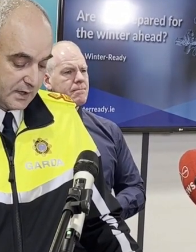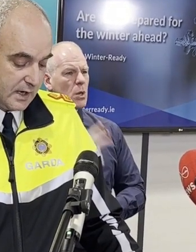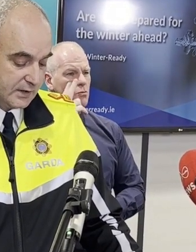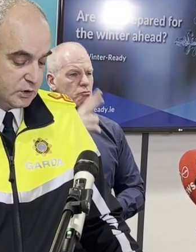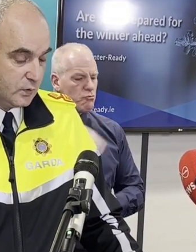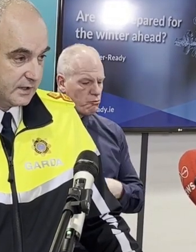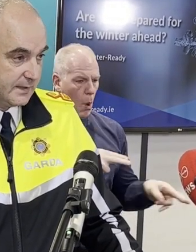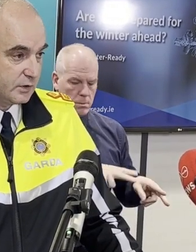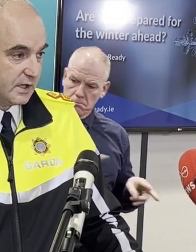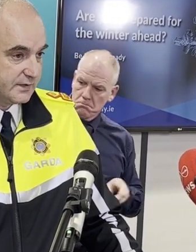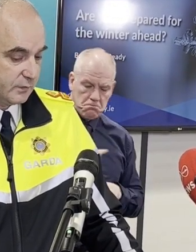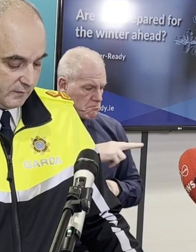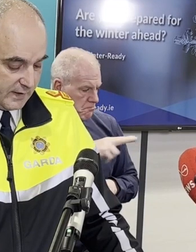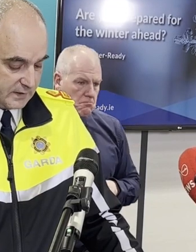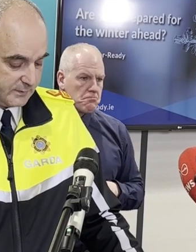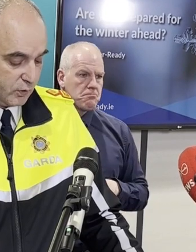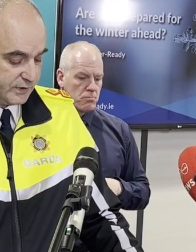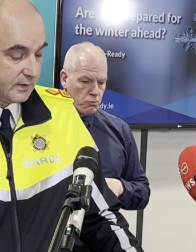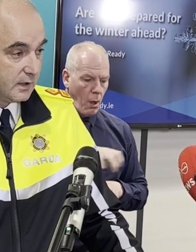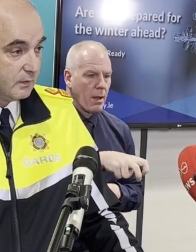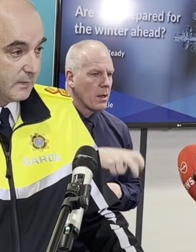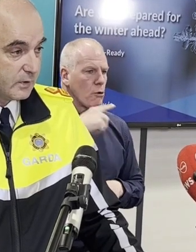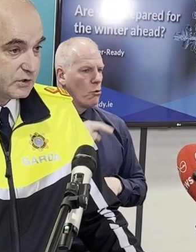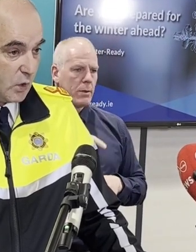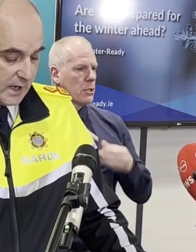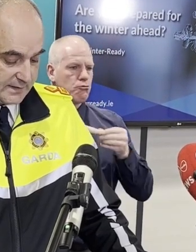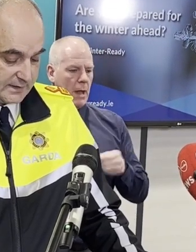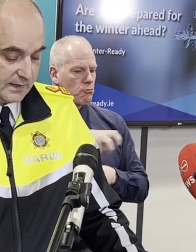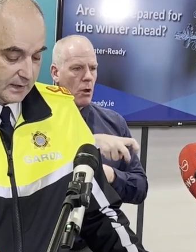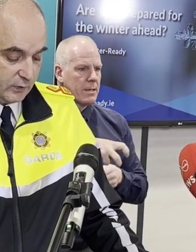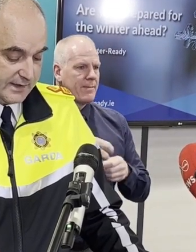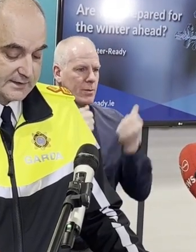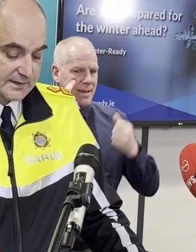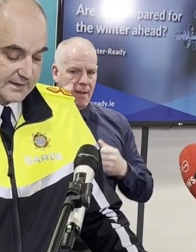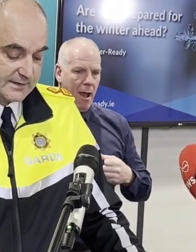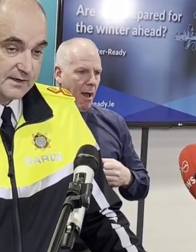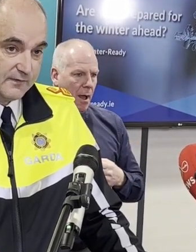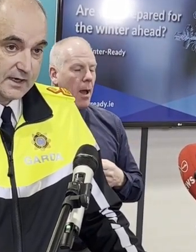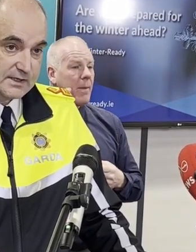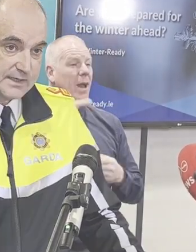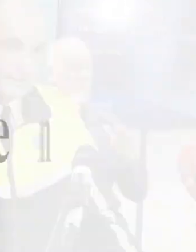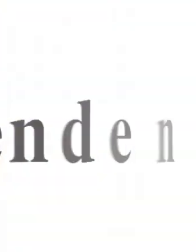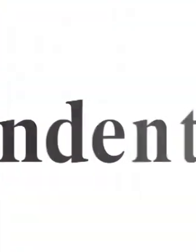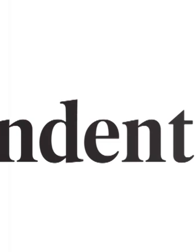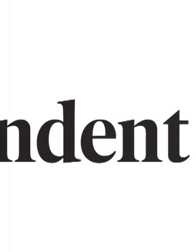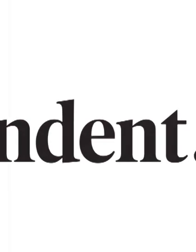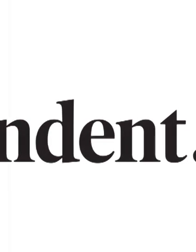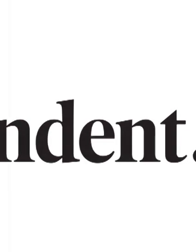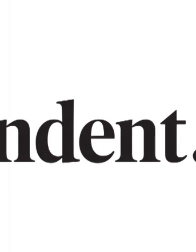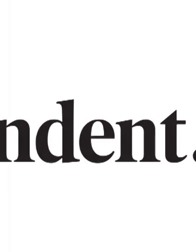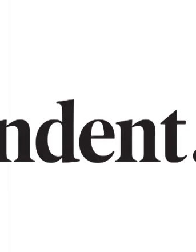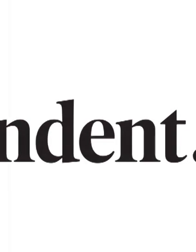road, and do not attempt to cross if there are vehicles approaching. Remember, snow and ice increases the distance that vehicles need to stop.